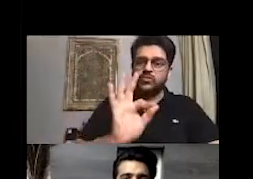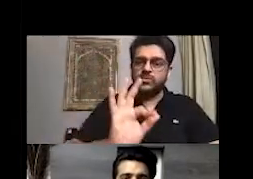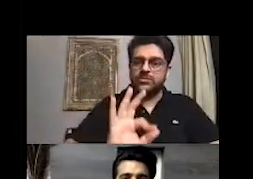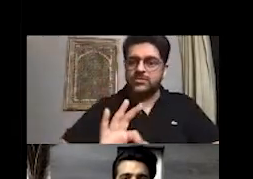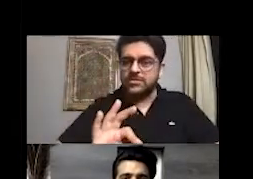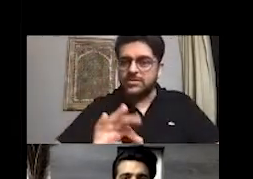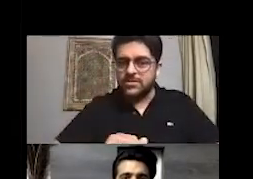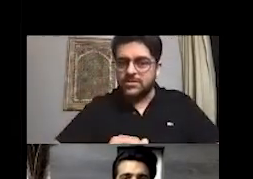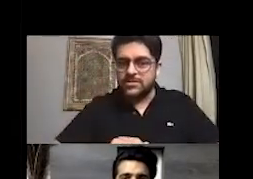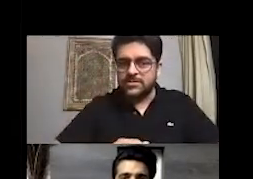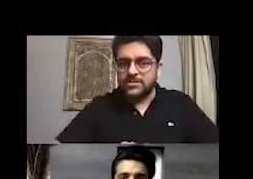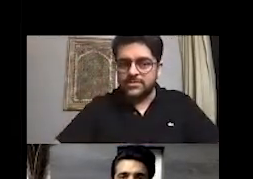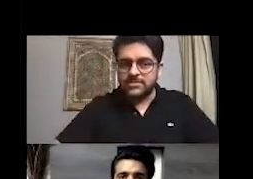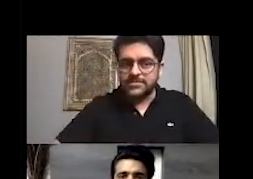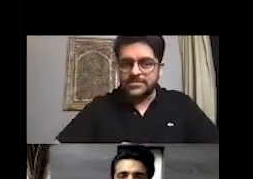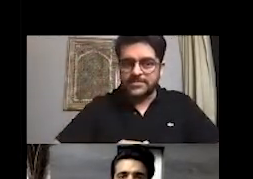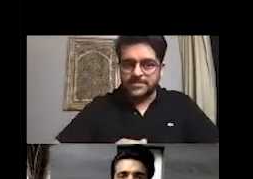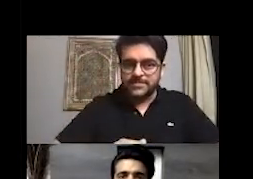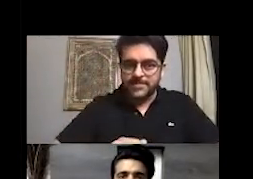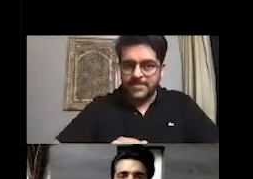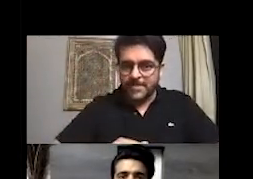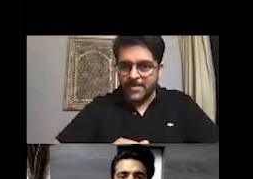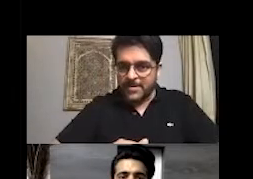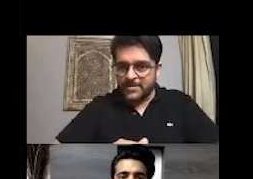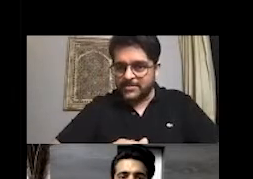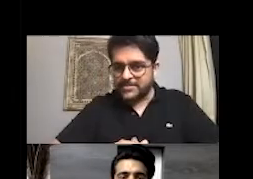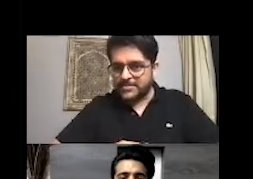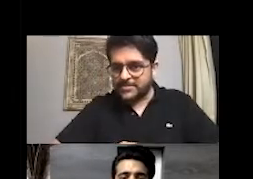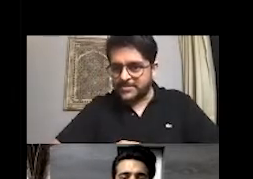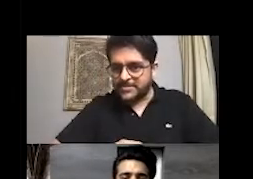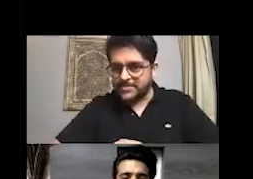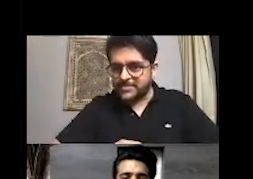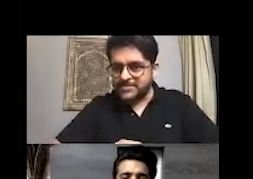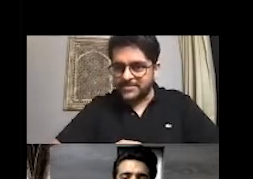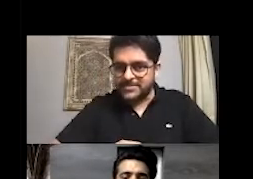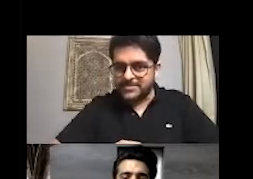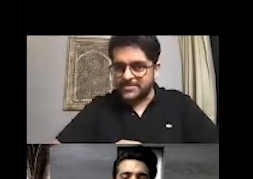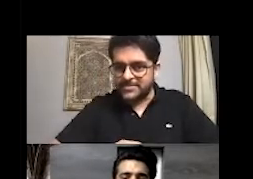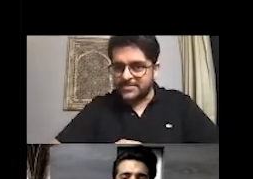grammar. So who do you think that it's true or false?